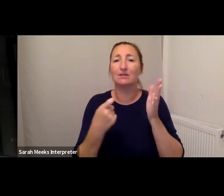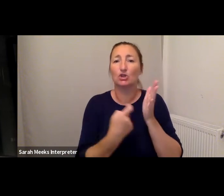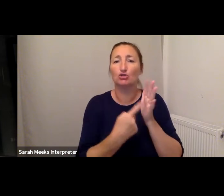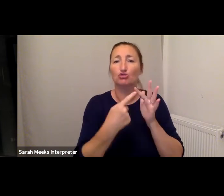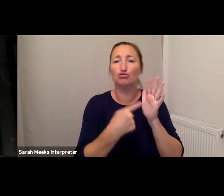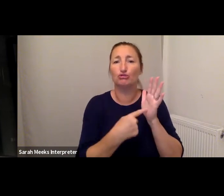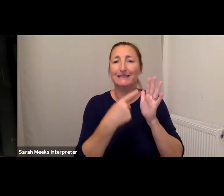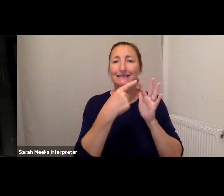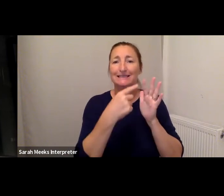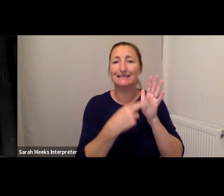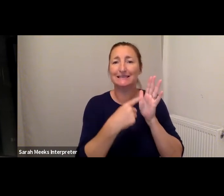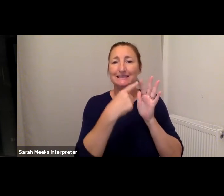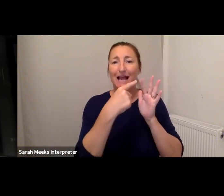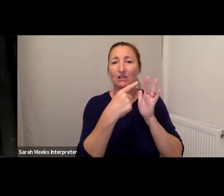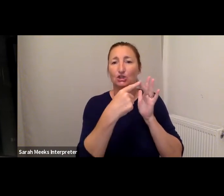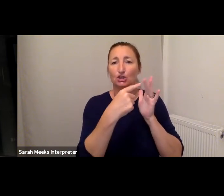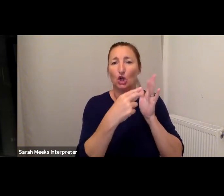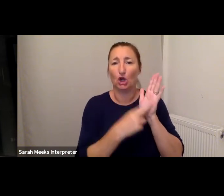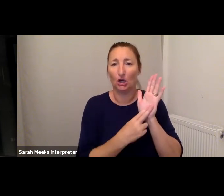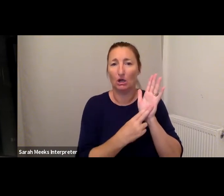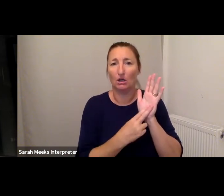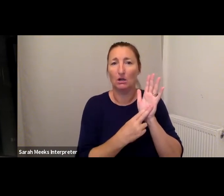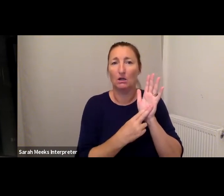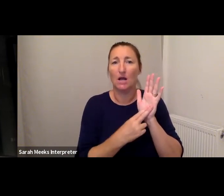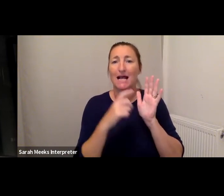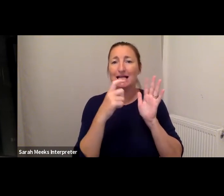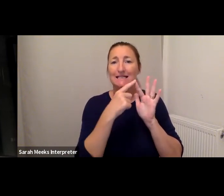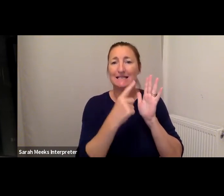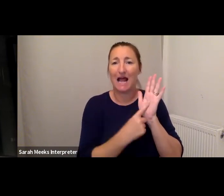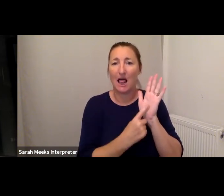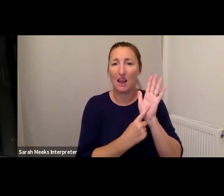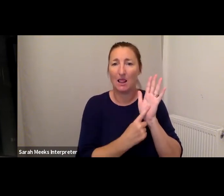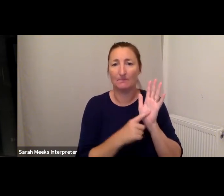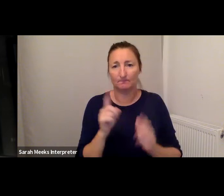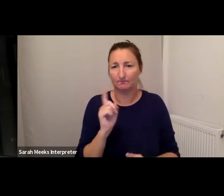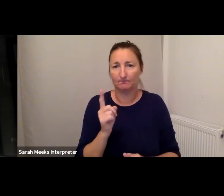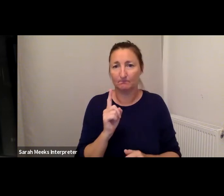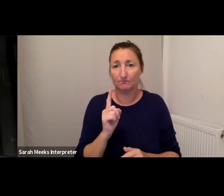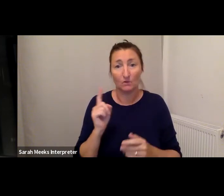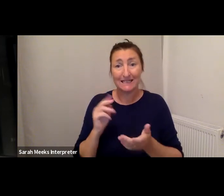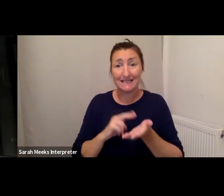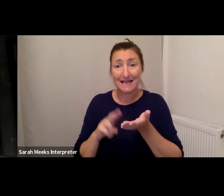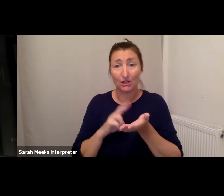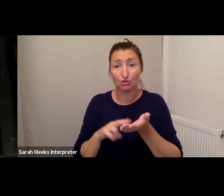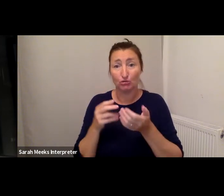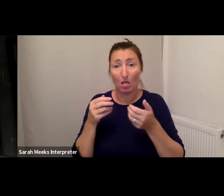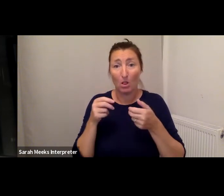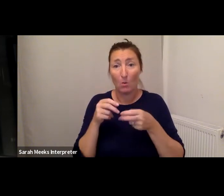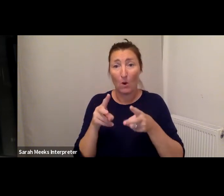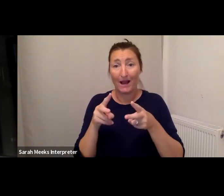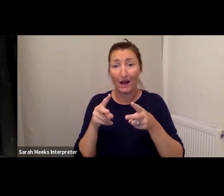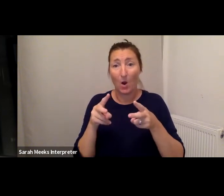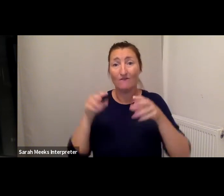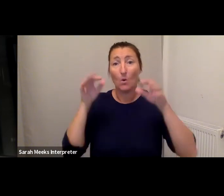Basically, these are nature-based solutions to drainage that